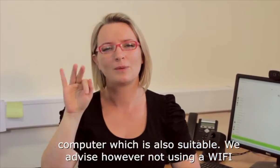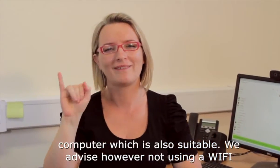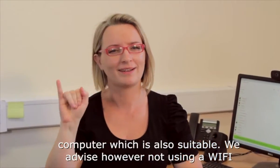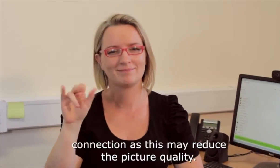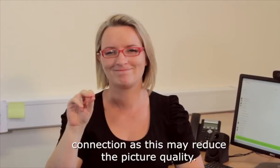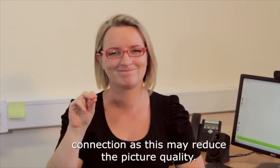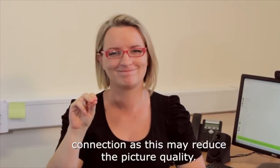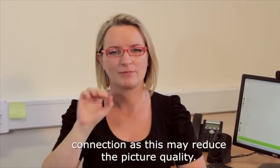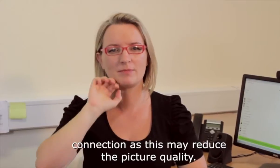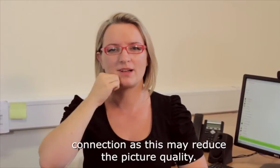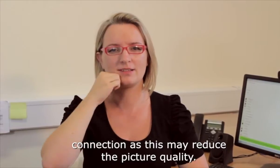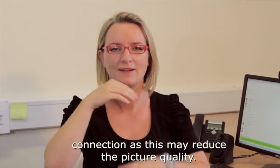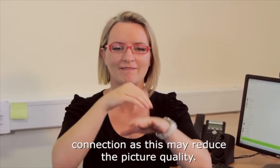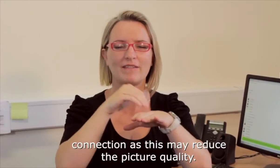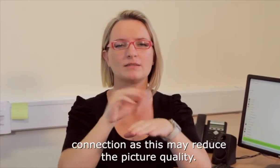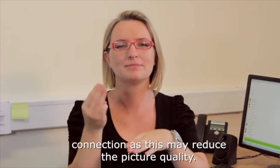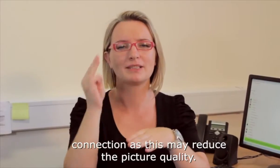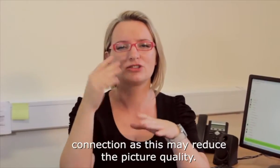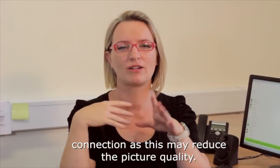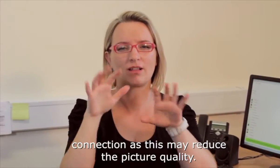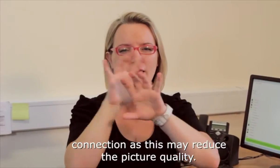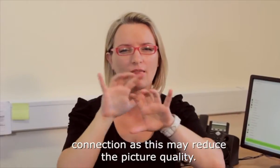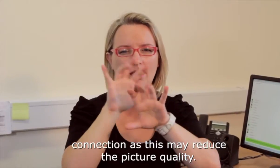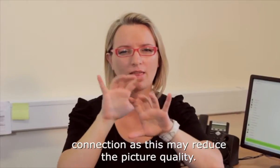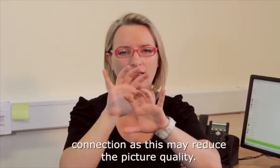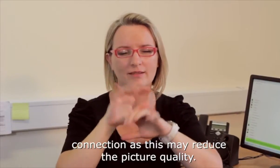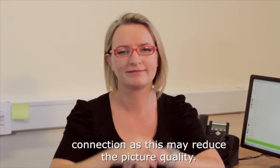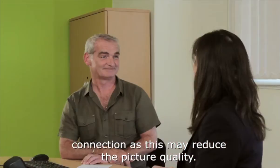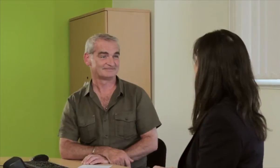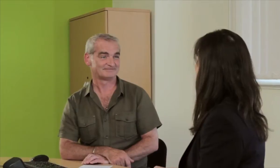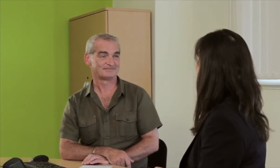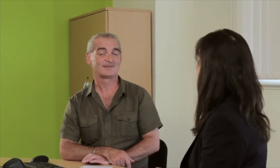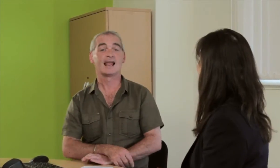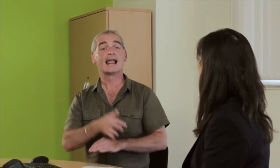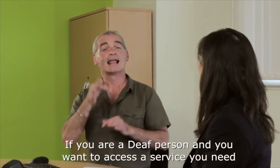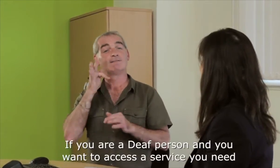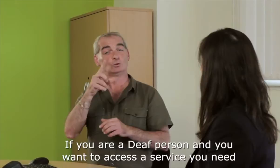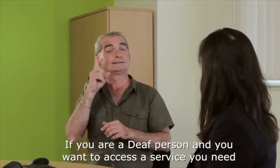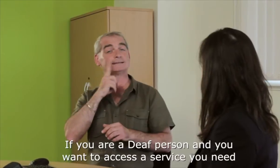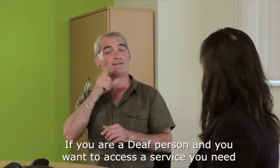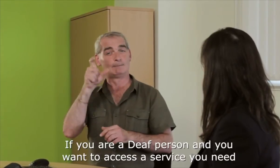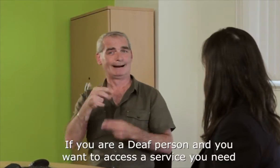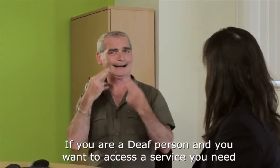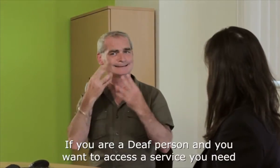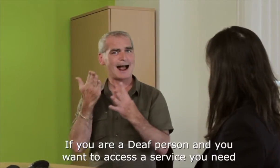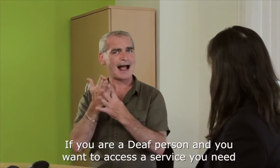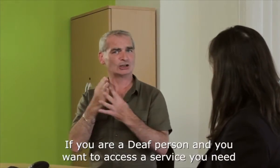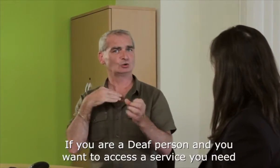wireless internet, as this may reduce your picture quality. If you are a deaf person and you want to access a